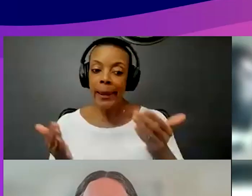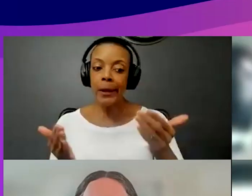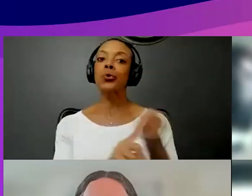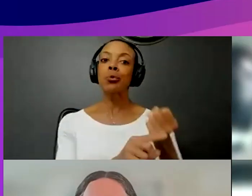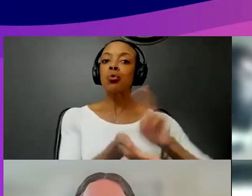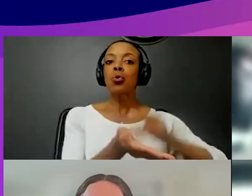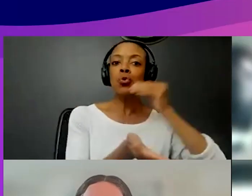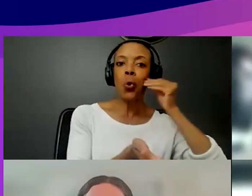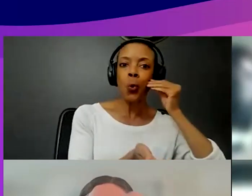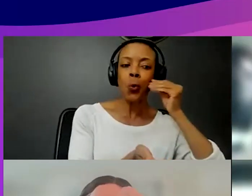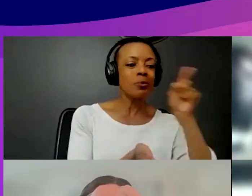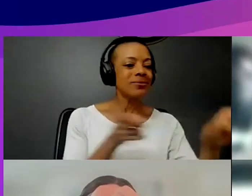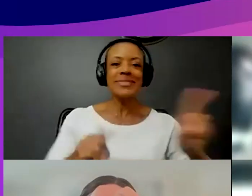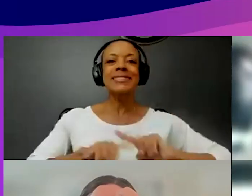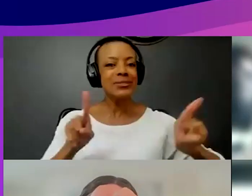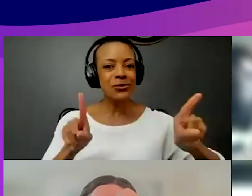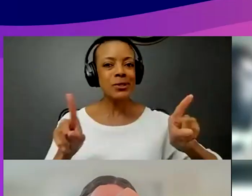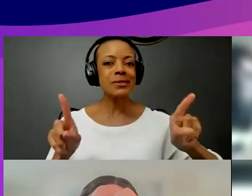need more specific